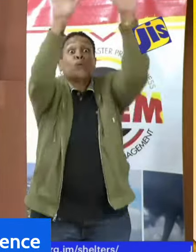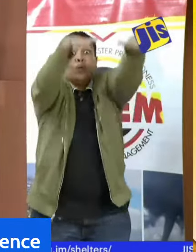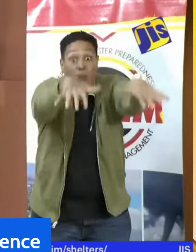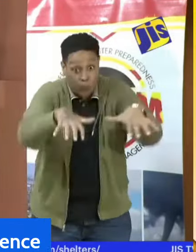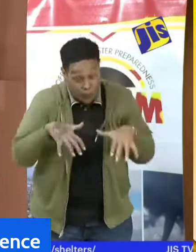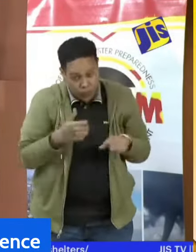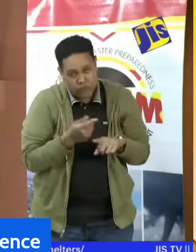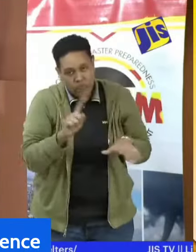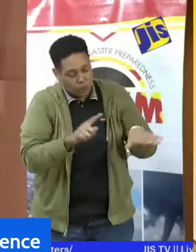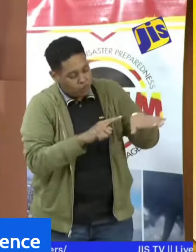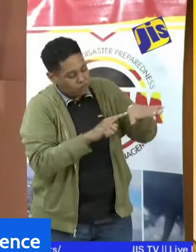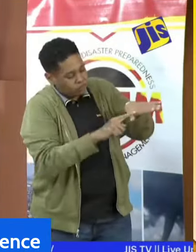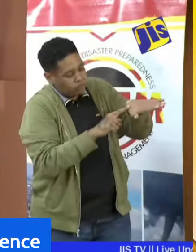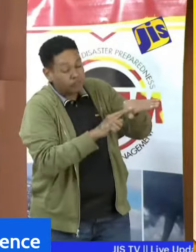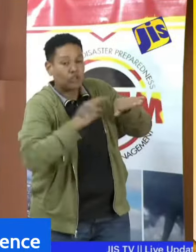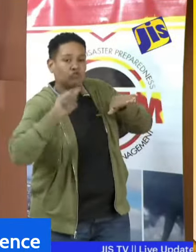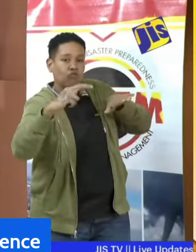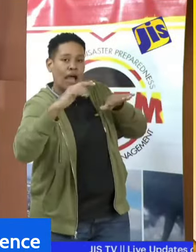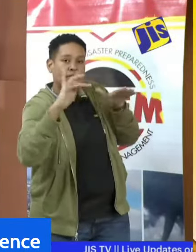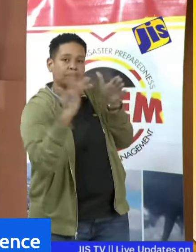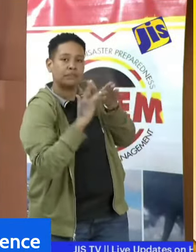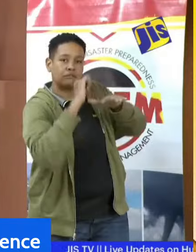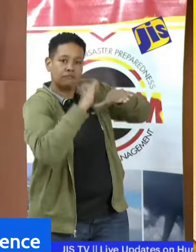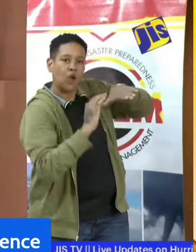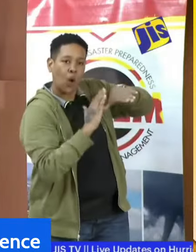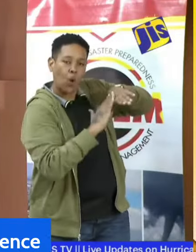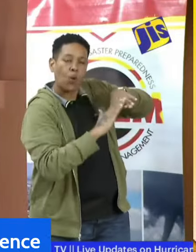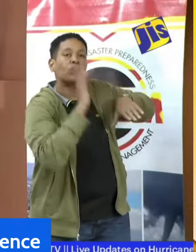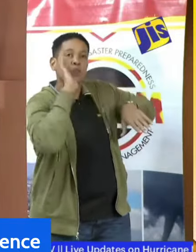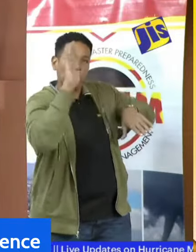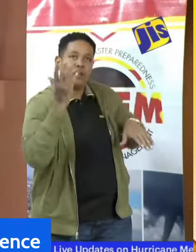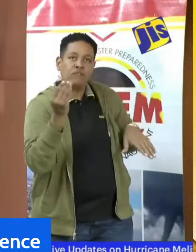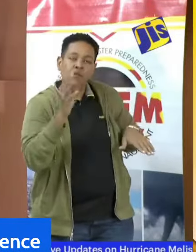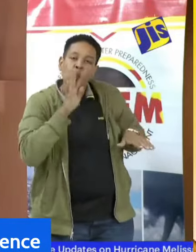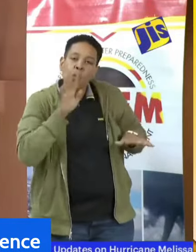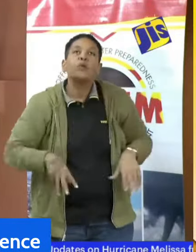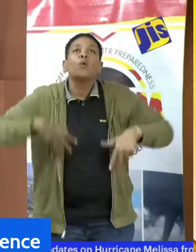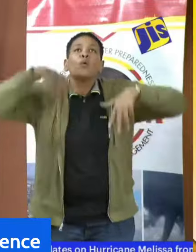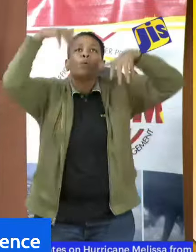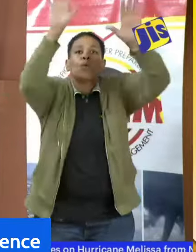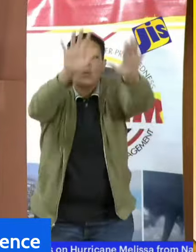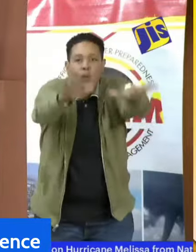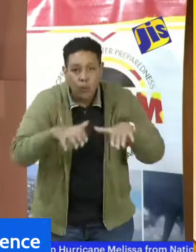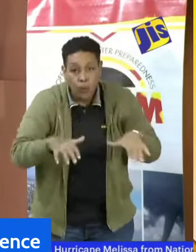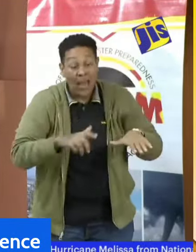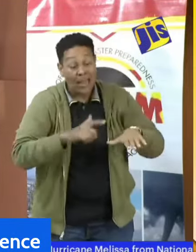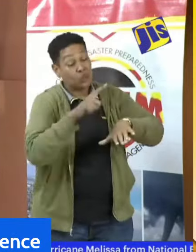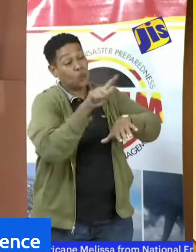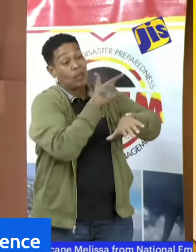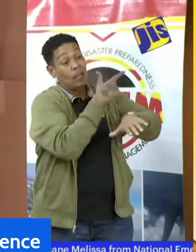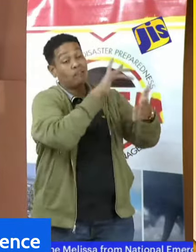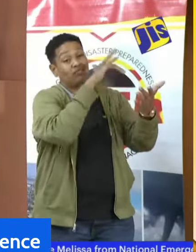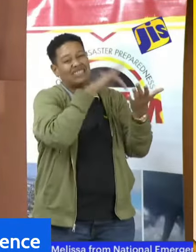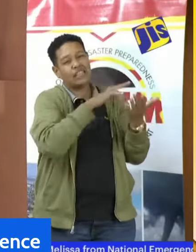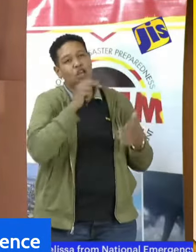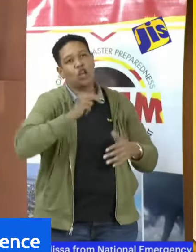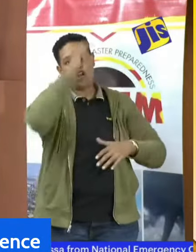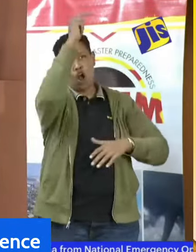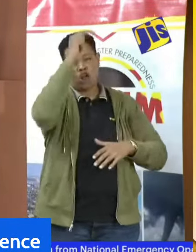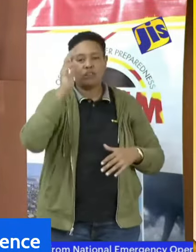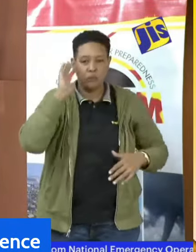areas to the right of the center on the southern coastline and to the left of the center on the northern coastline.